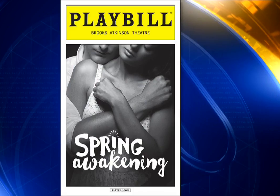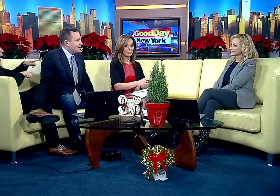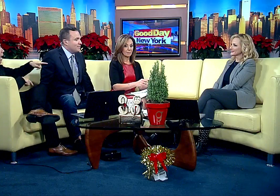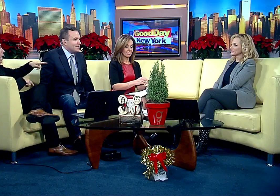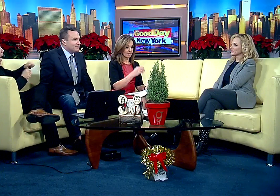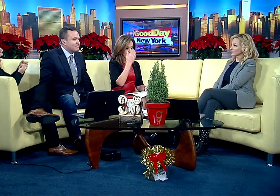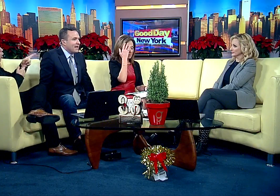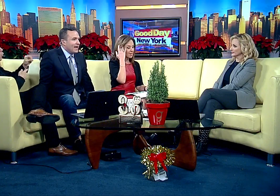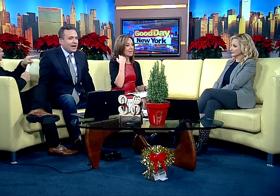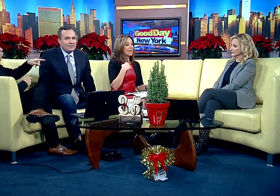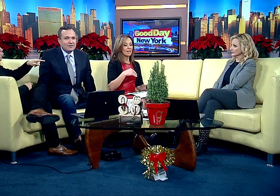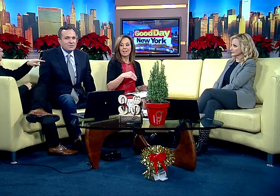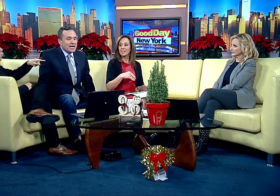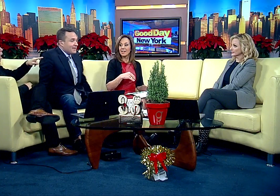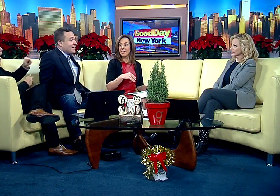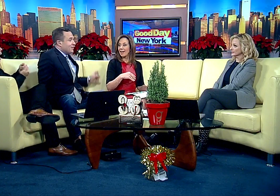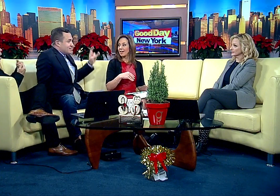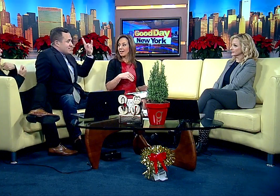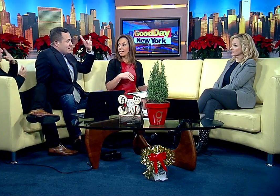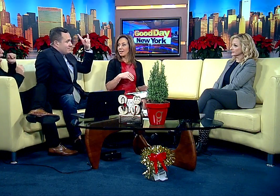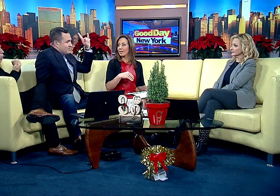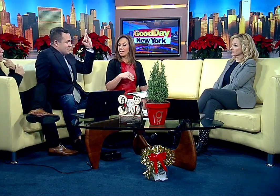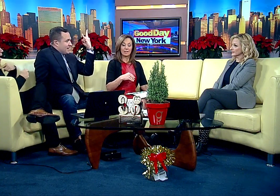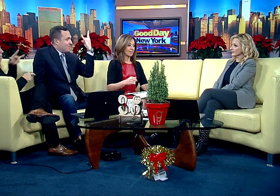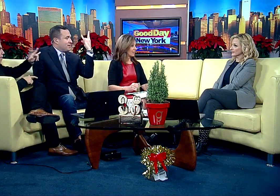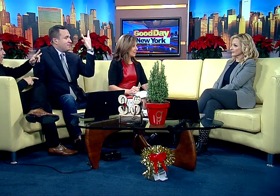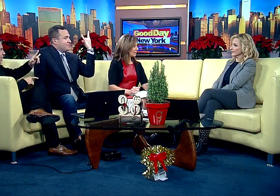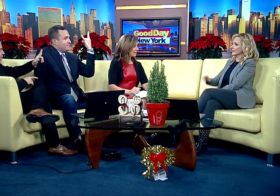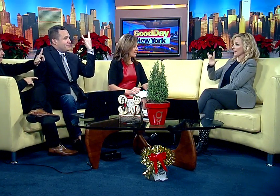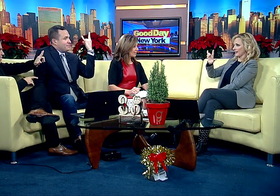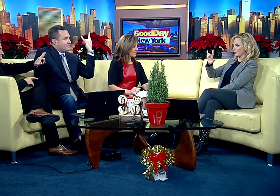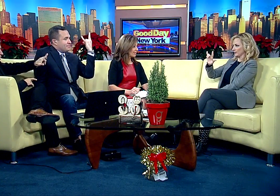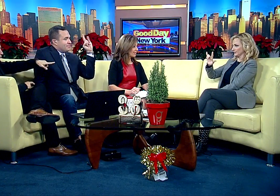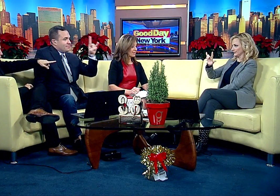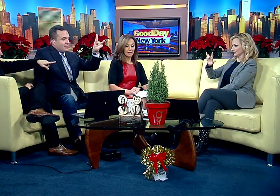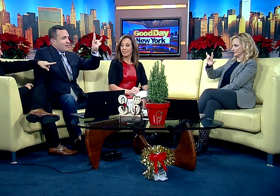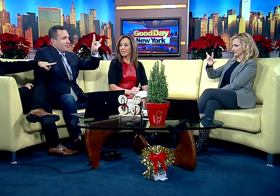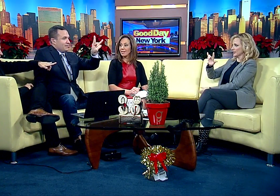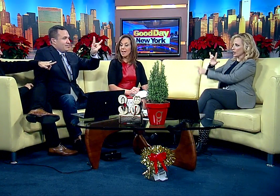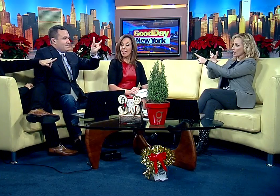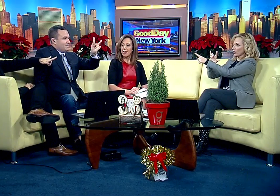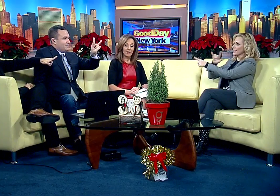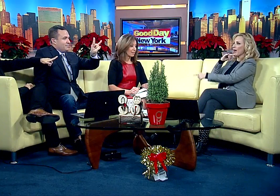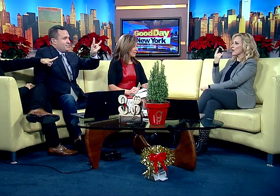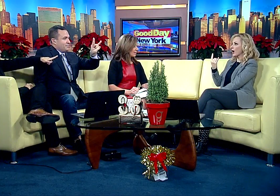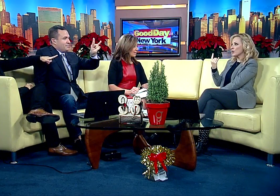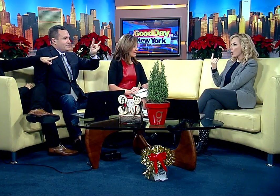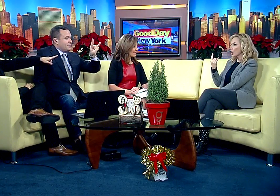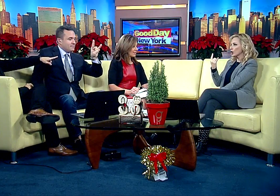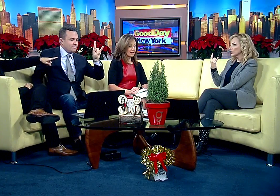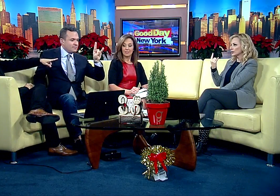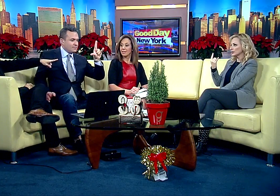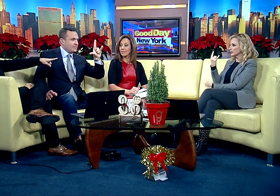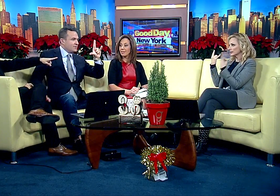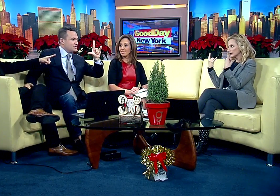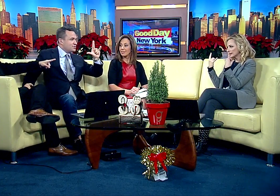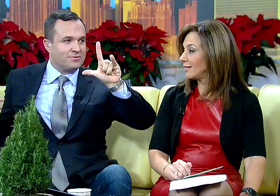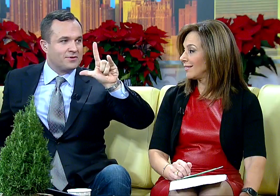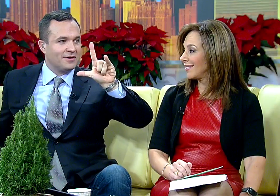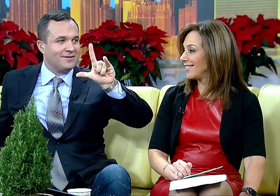you, I think I know how to say I love you. Is it that way? No, that way. That way. No, put your thumb out. It's not rock and roll. Shoot. That's the rock and